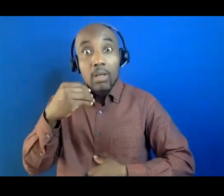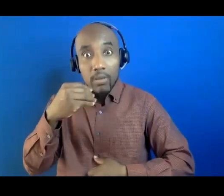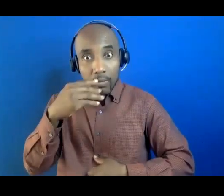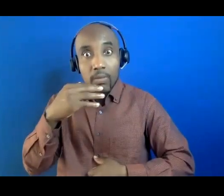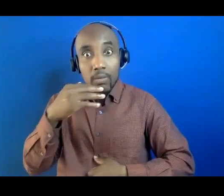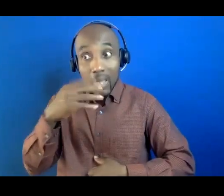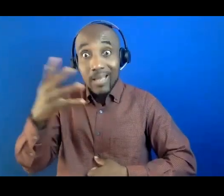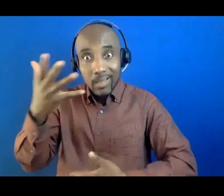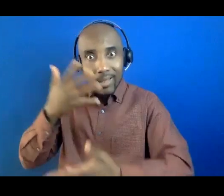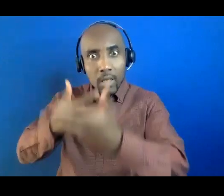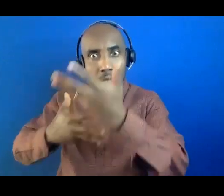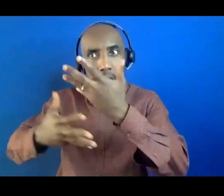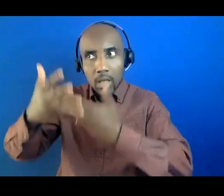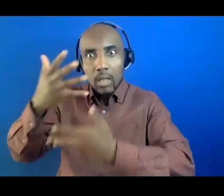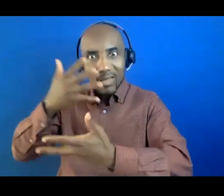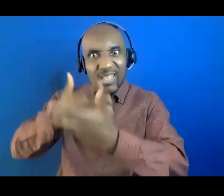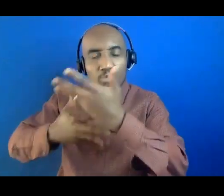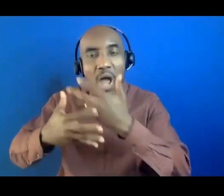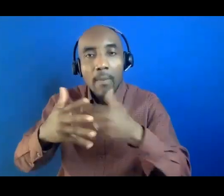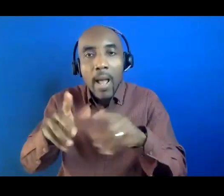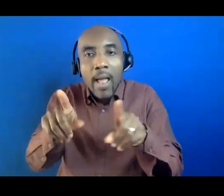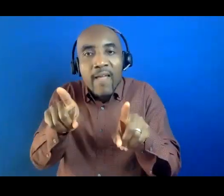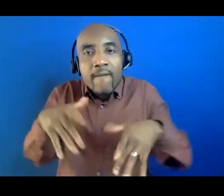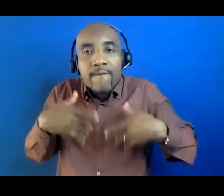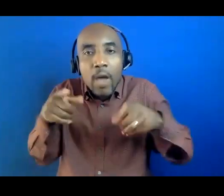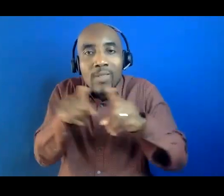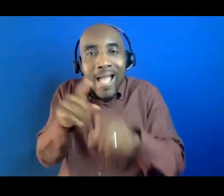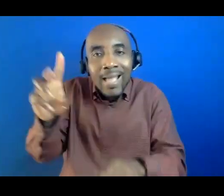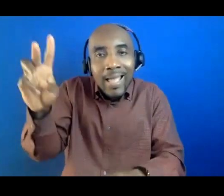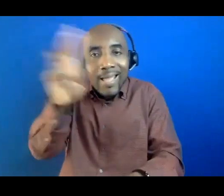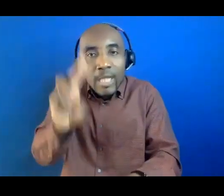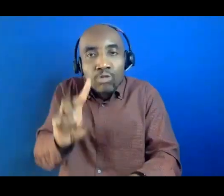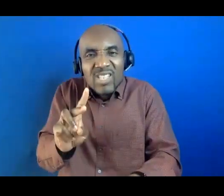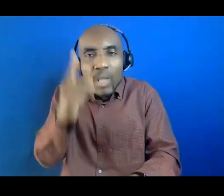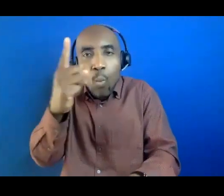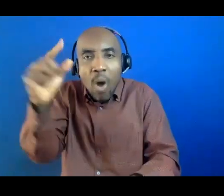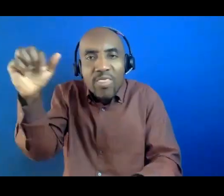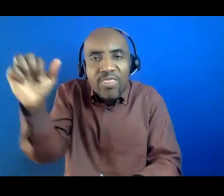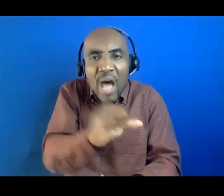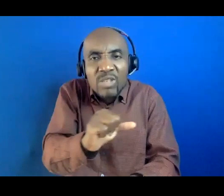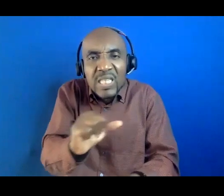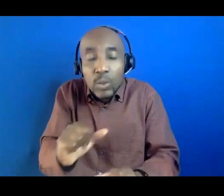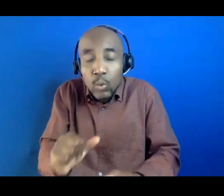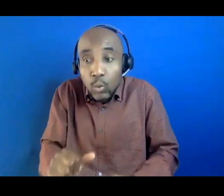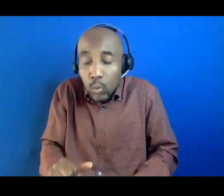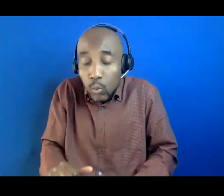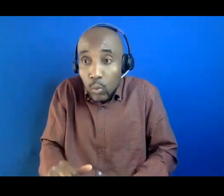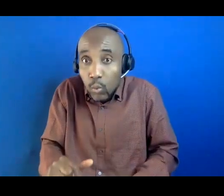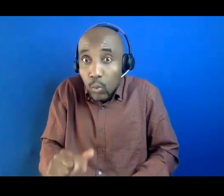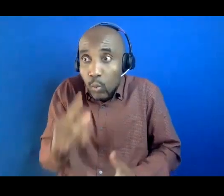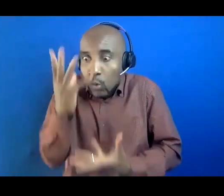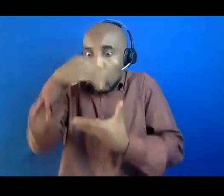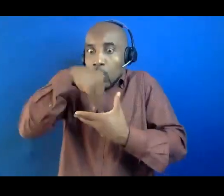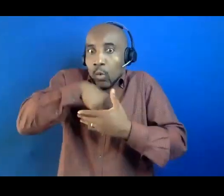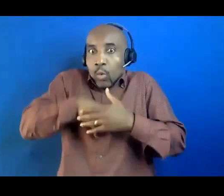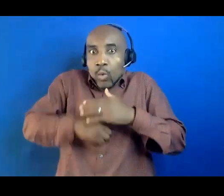he describes it as like thousands of volts of power began to course through his body. And as that happened,